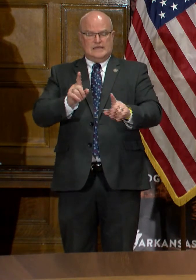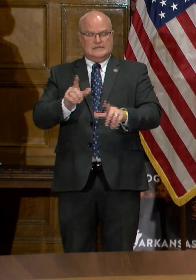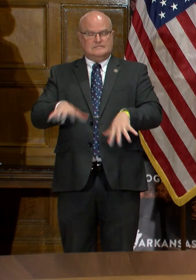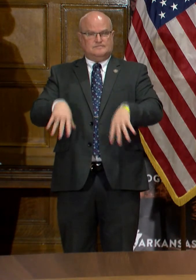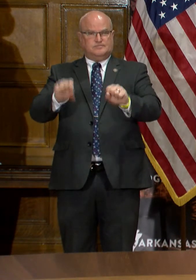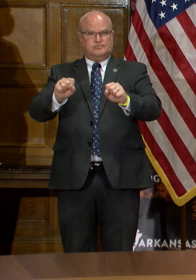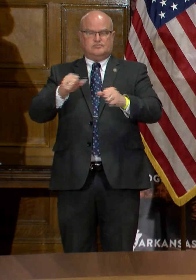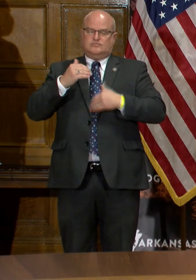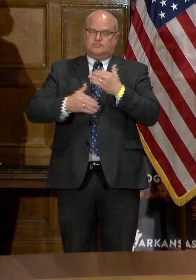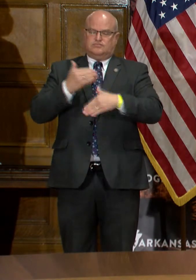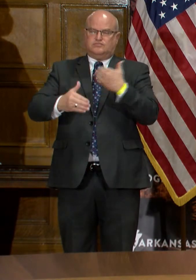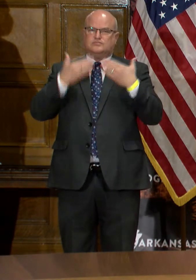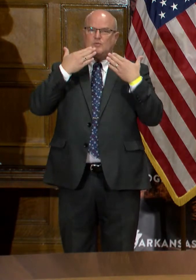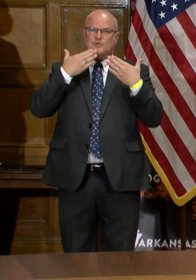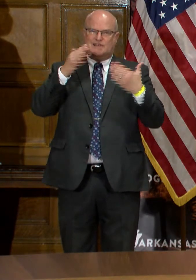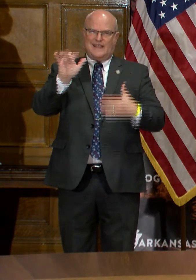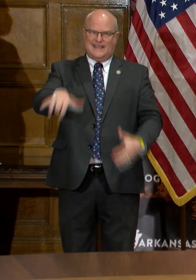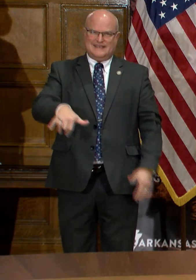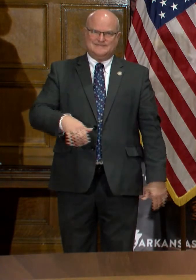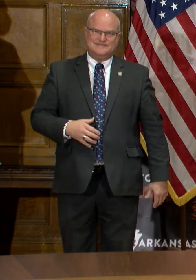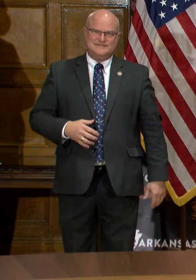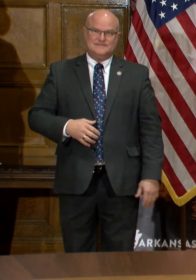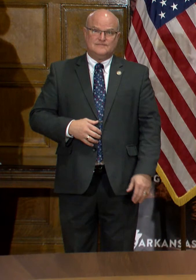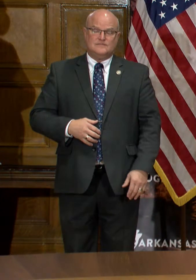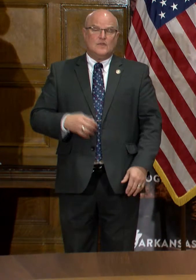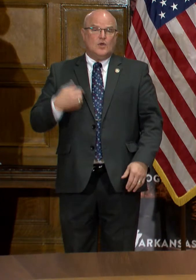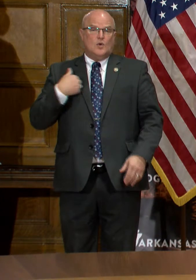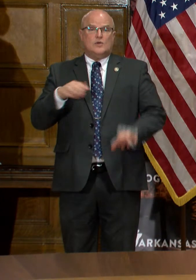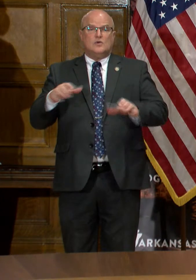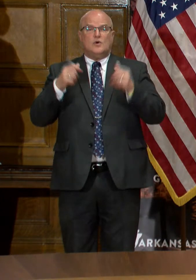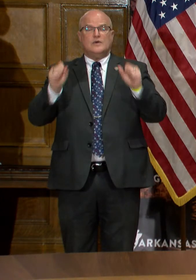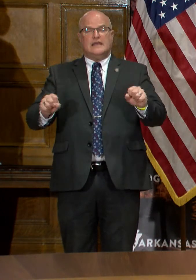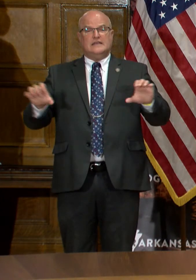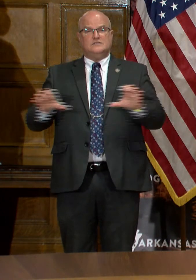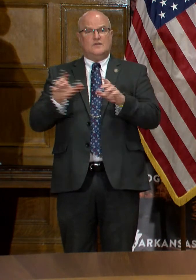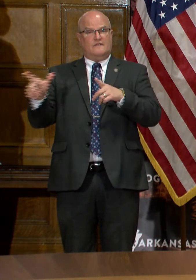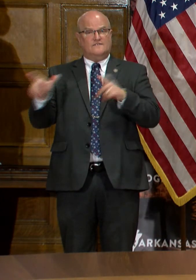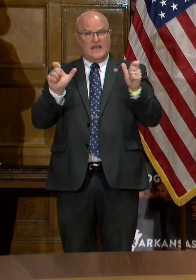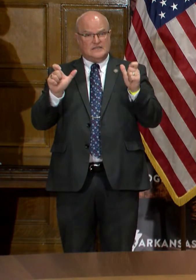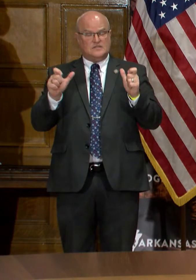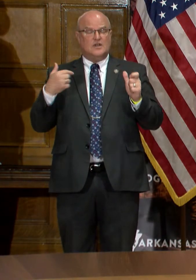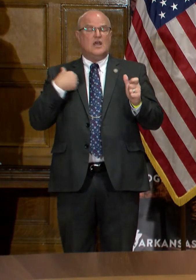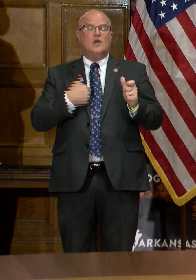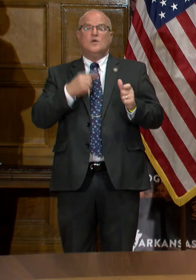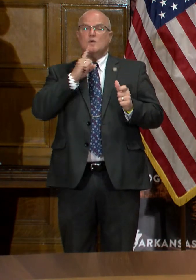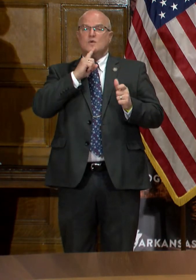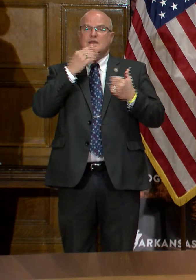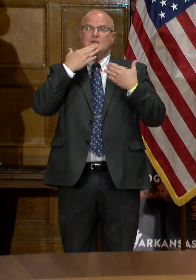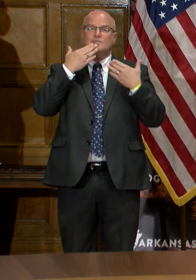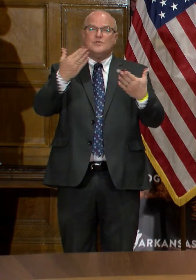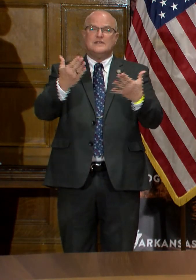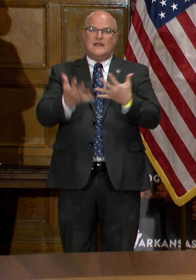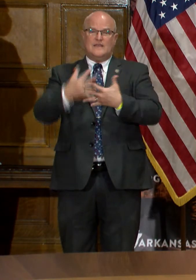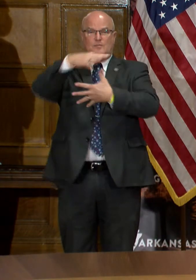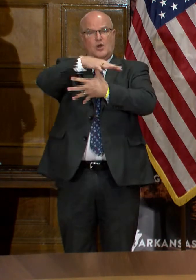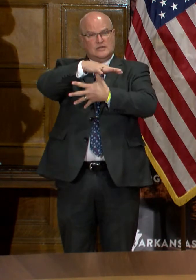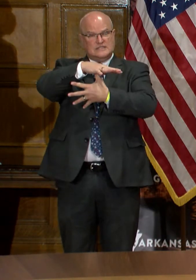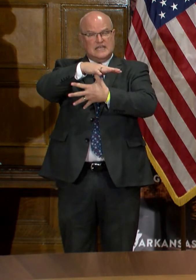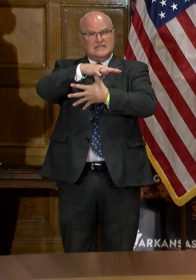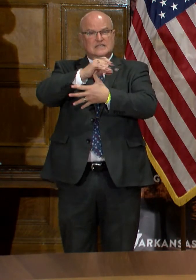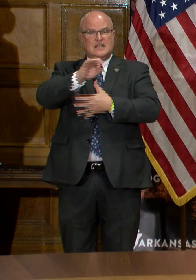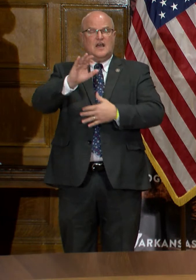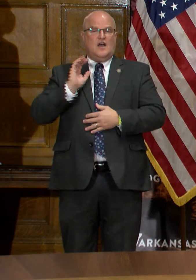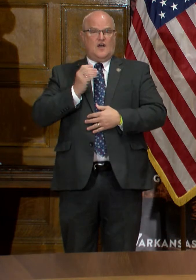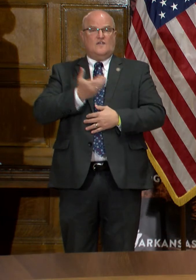up, and we so appreciate them. We are doing what we can to get this done faster, and we definitely appreciate the prioritization